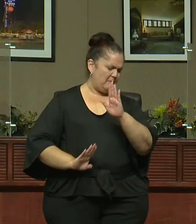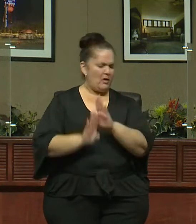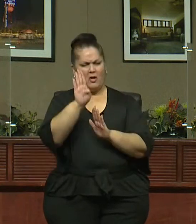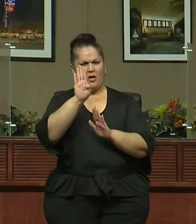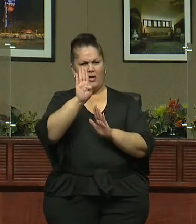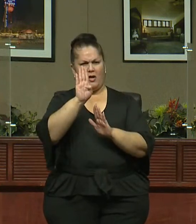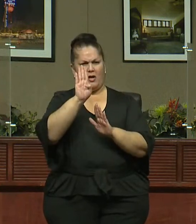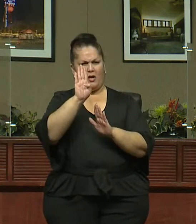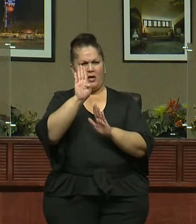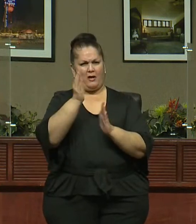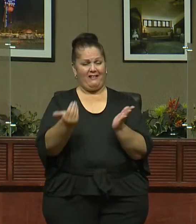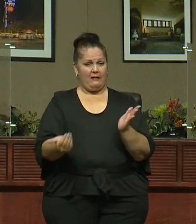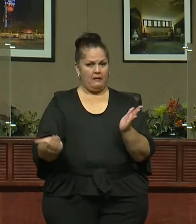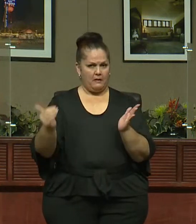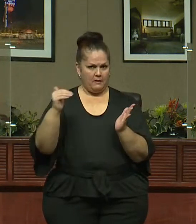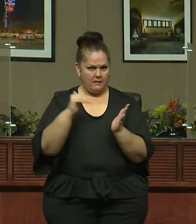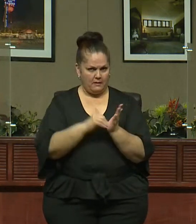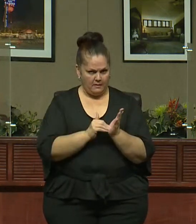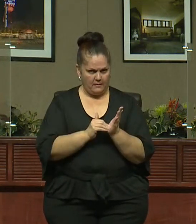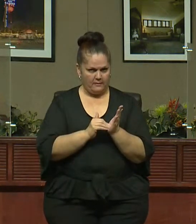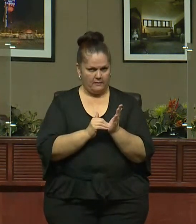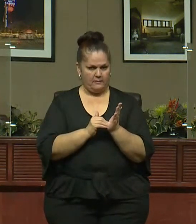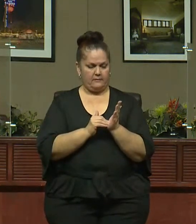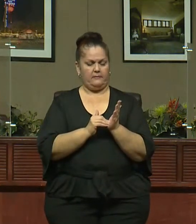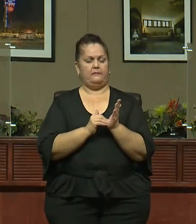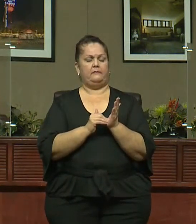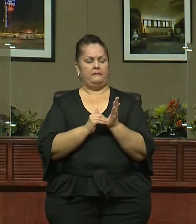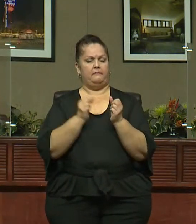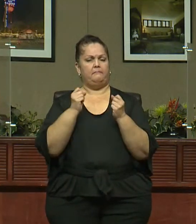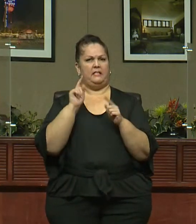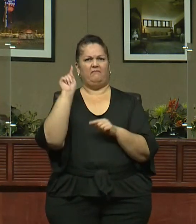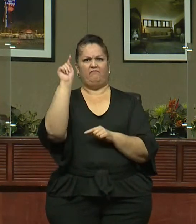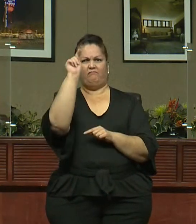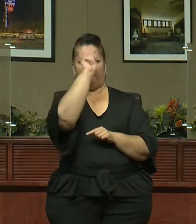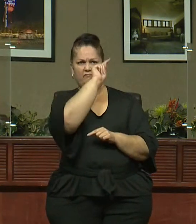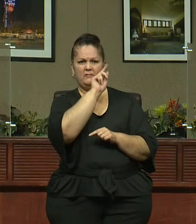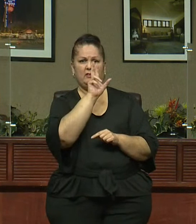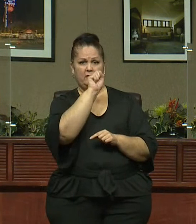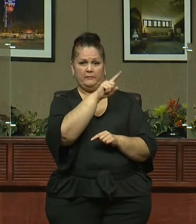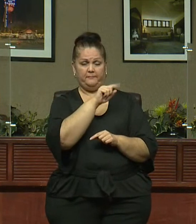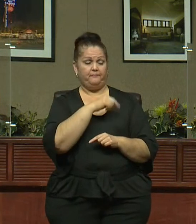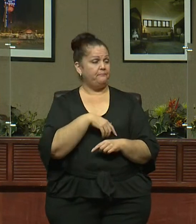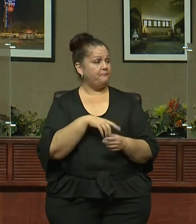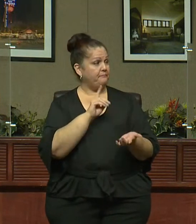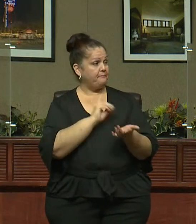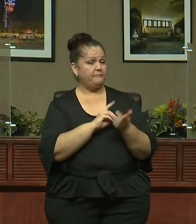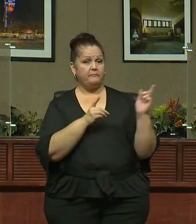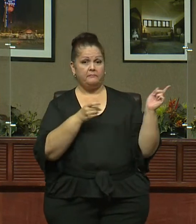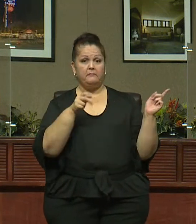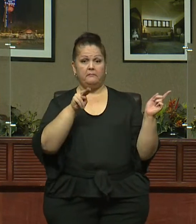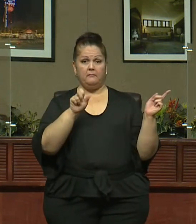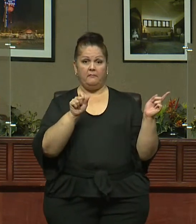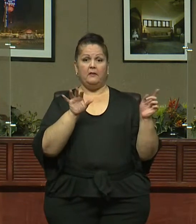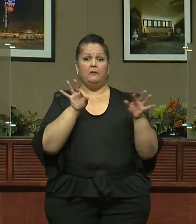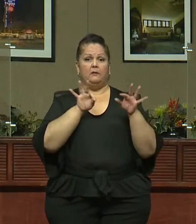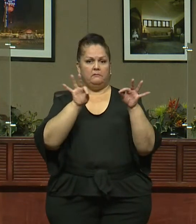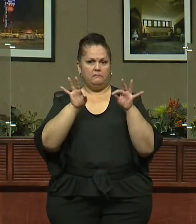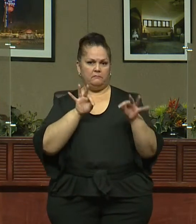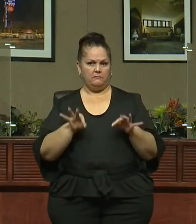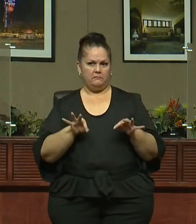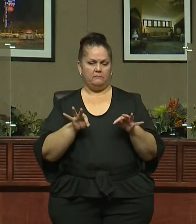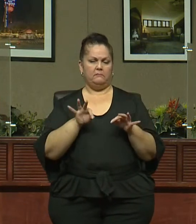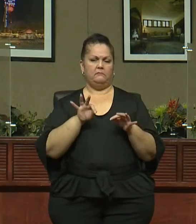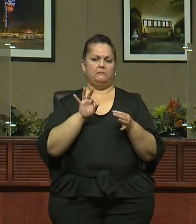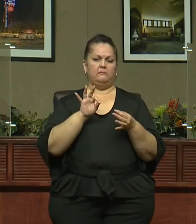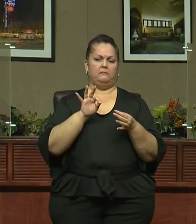surge of the virus within their communities. Dr. Pino will talk with you